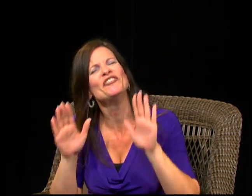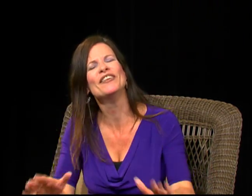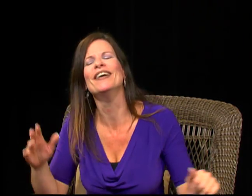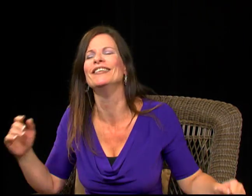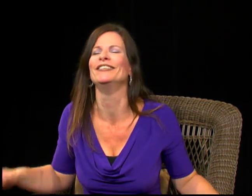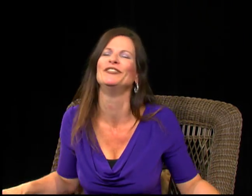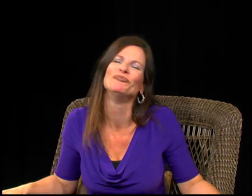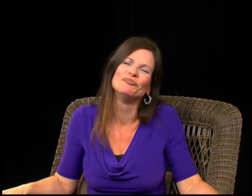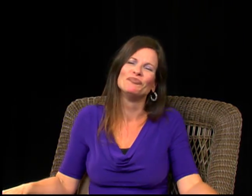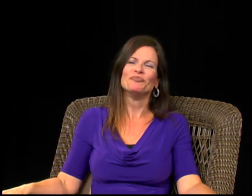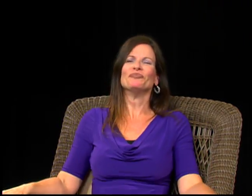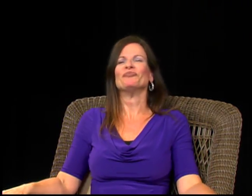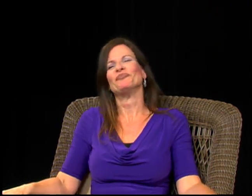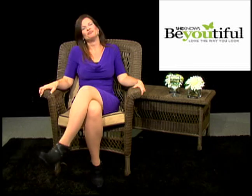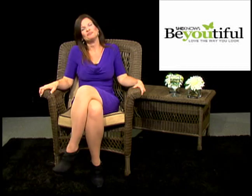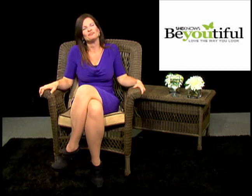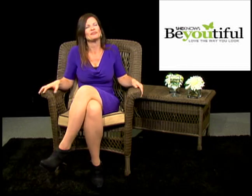I really enjoyed myself. I felt like it was really well done.